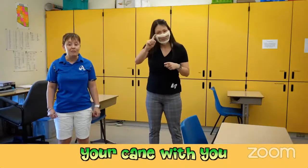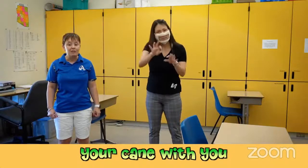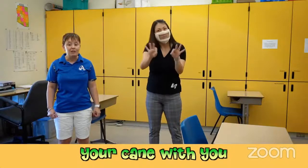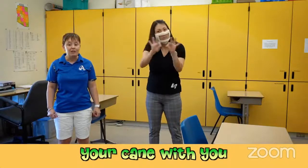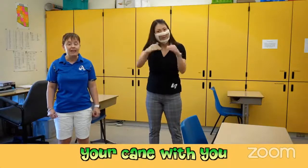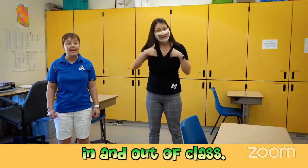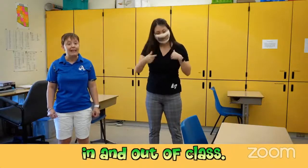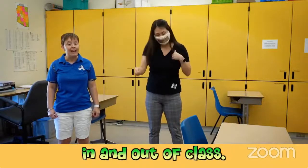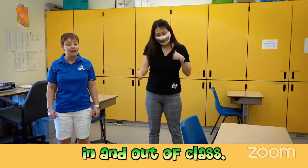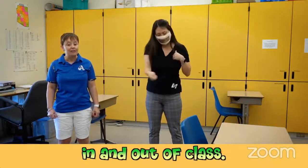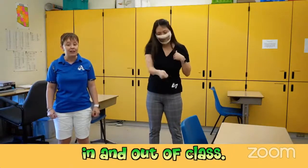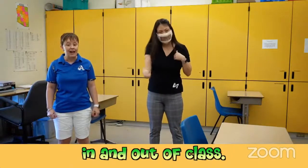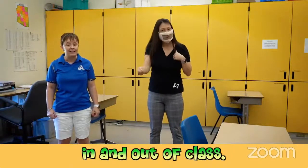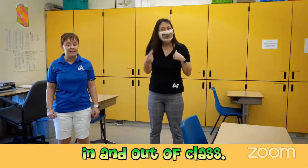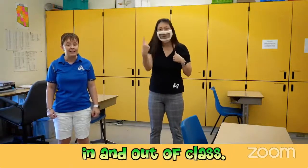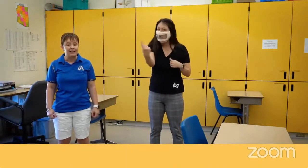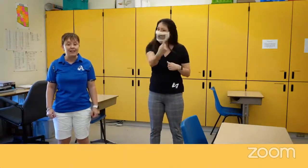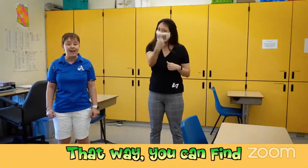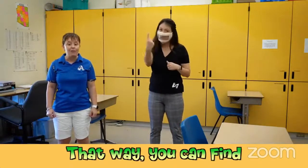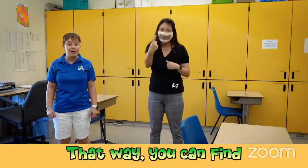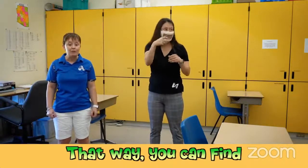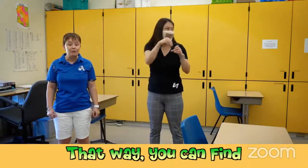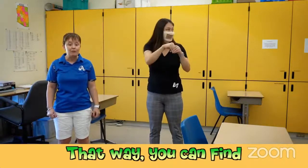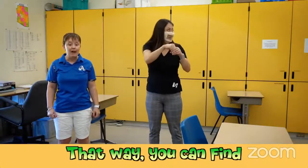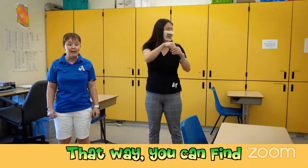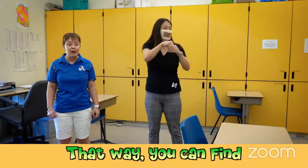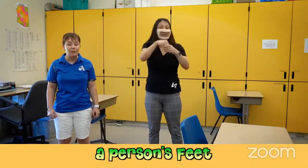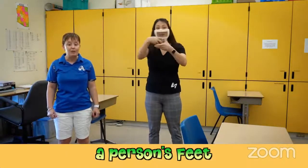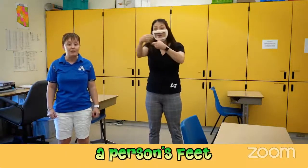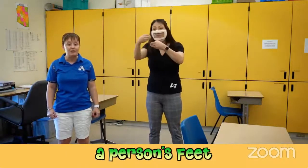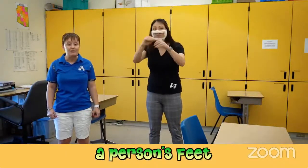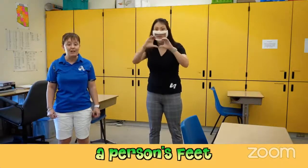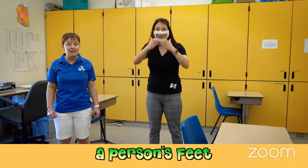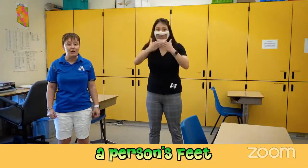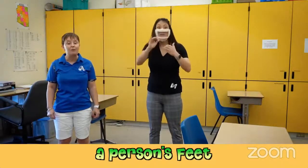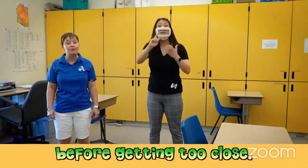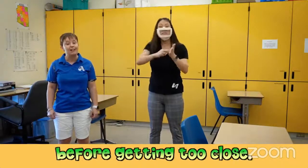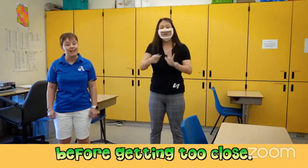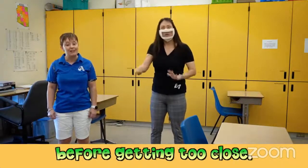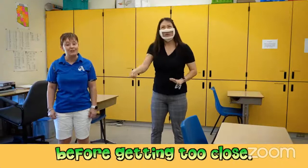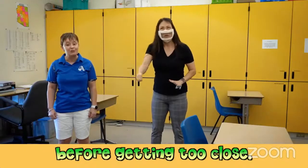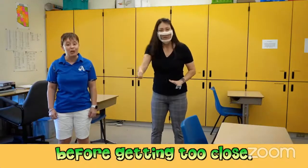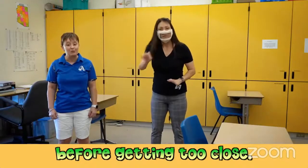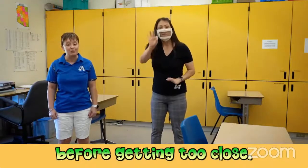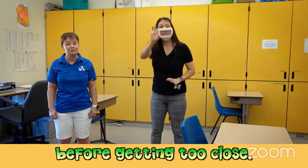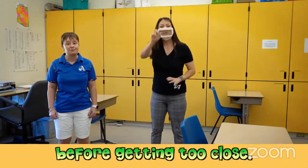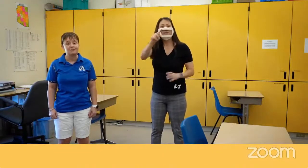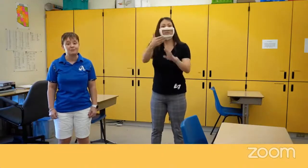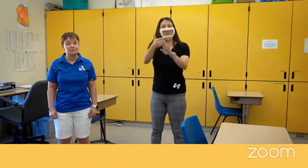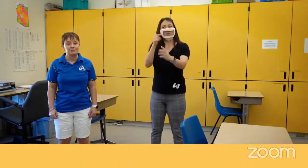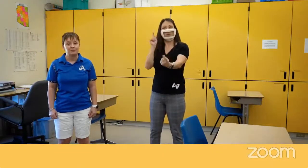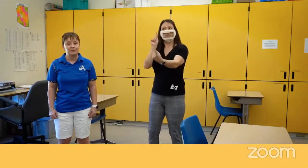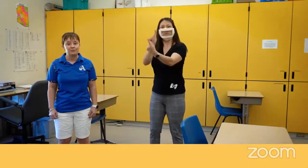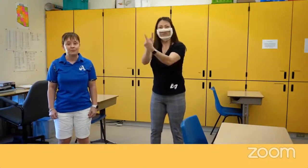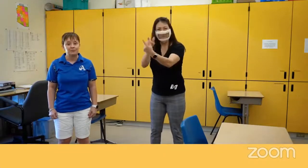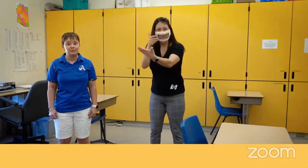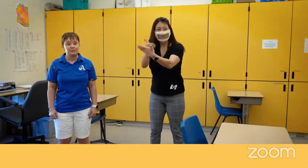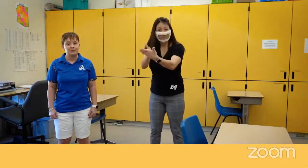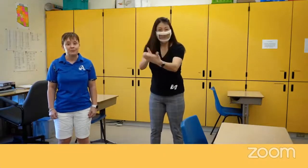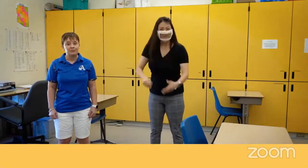have your cane with you in and out of class. That way you can find a person's feet before getting too close.